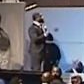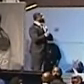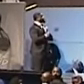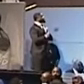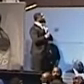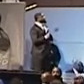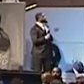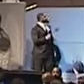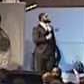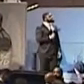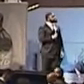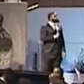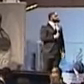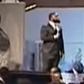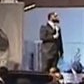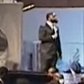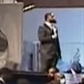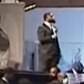Hallelujah.